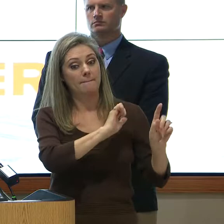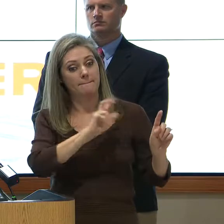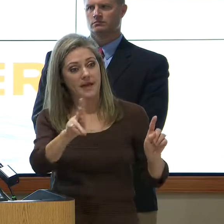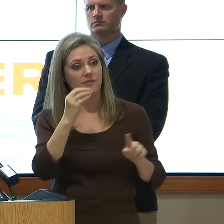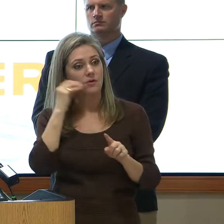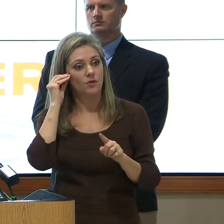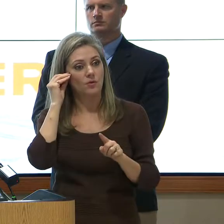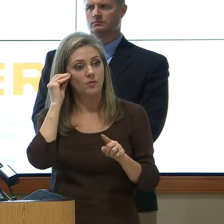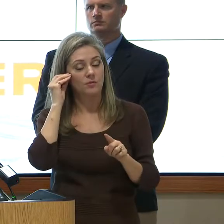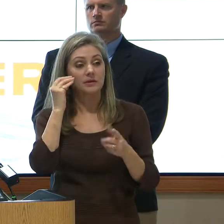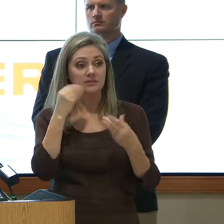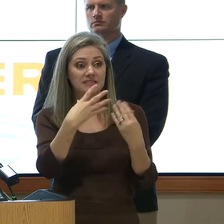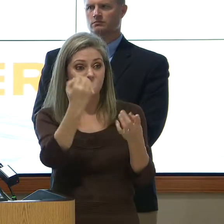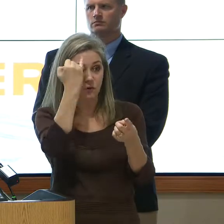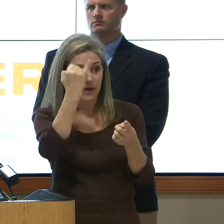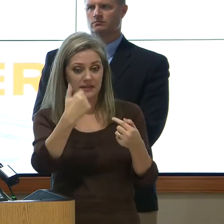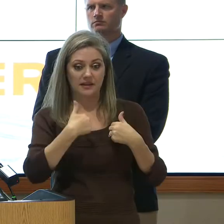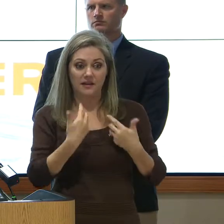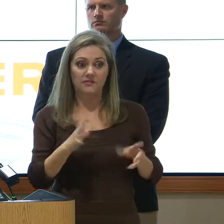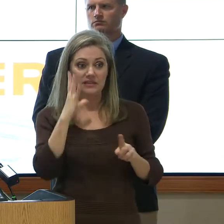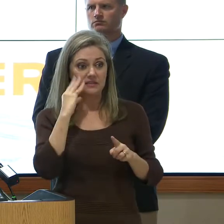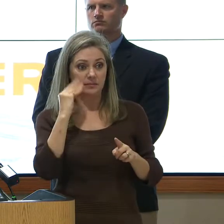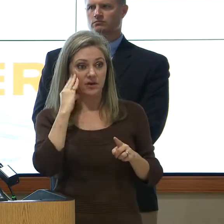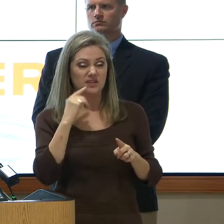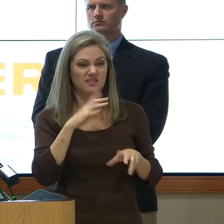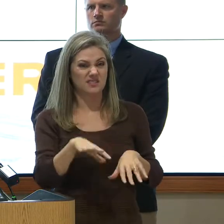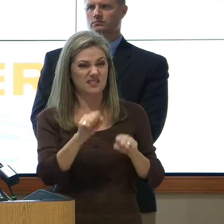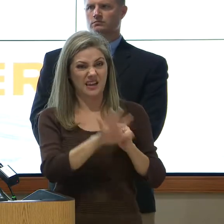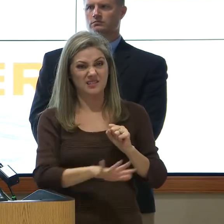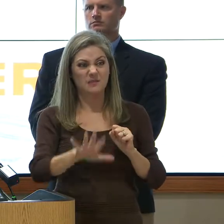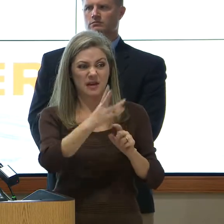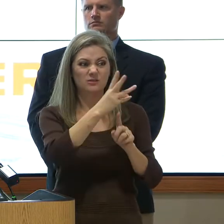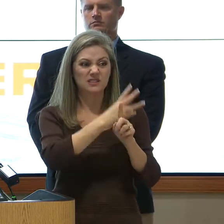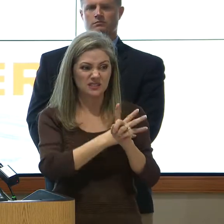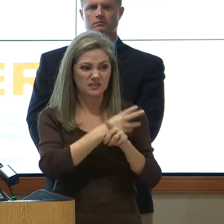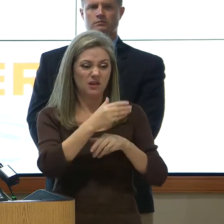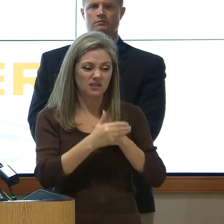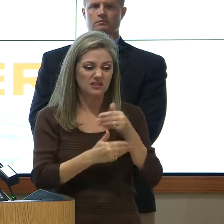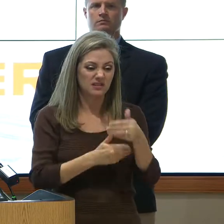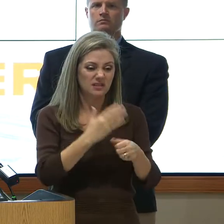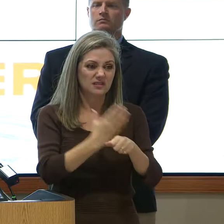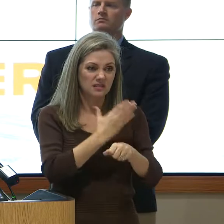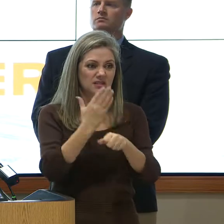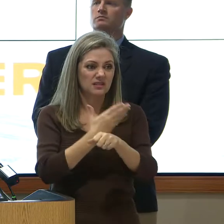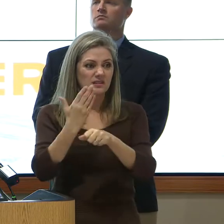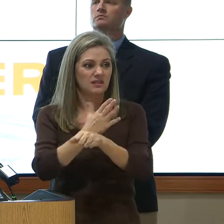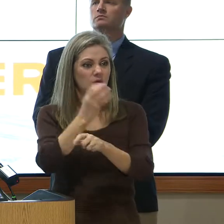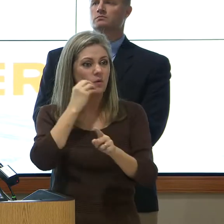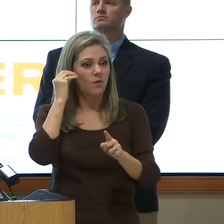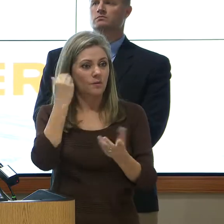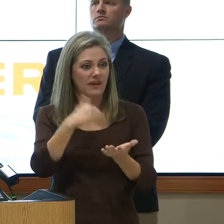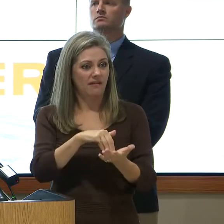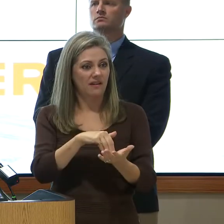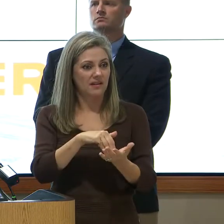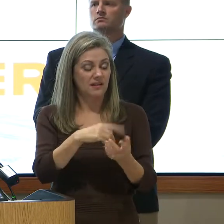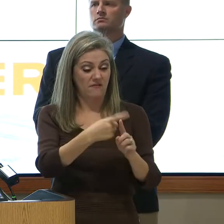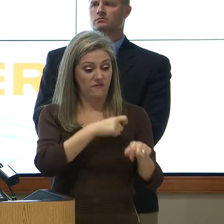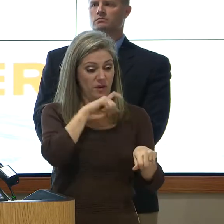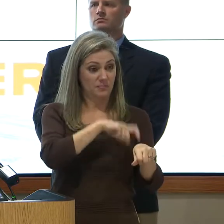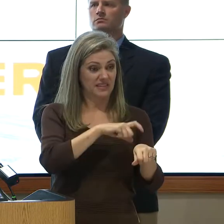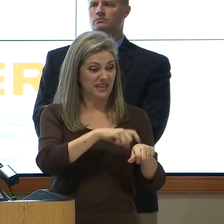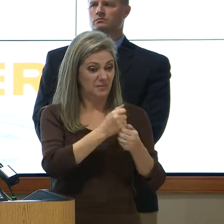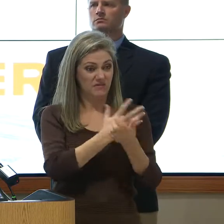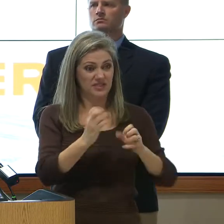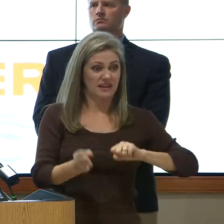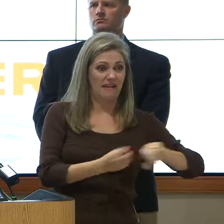because I have been through this, it takes about 6 months. That's what you're looking at. From the time you get everything